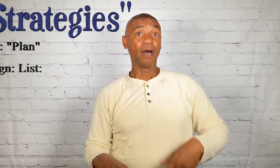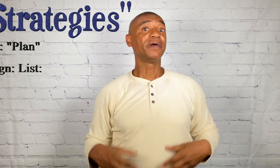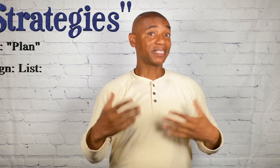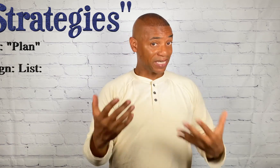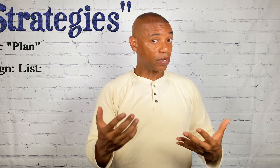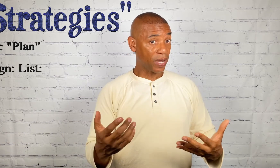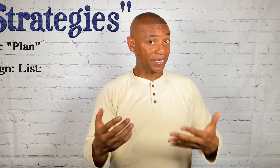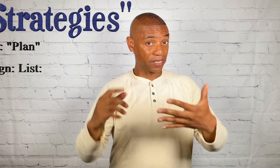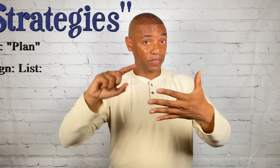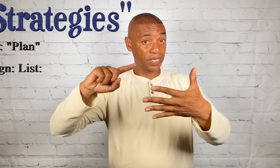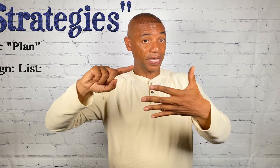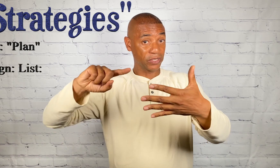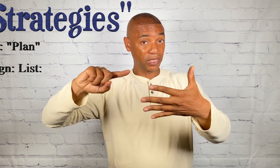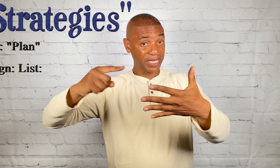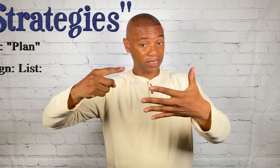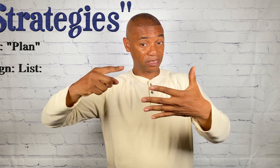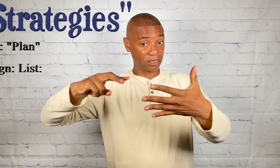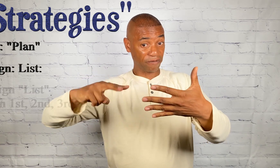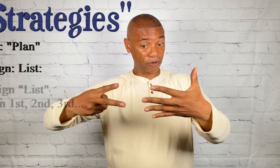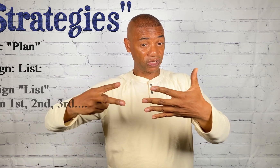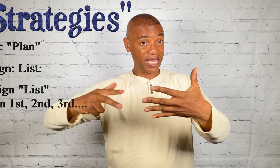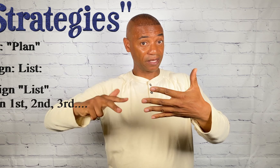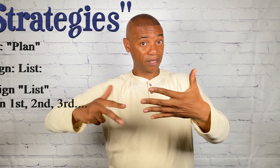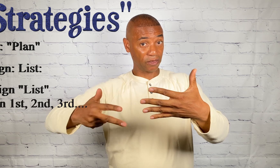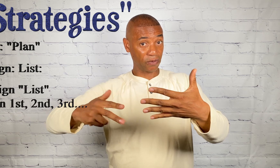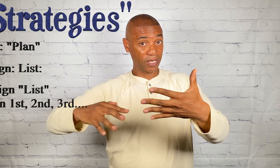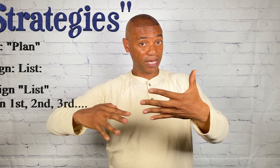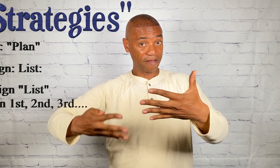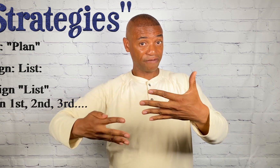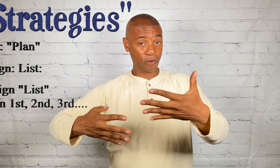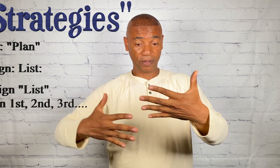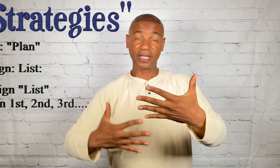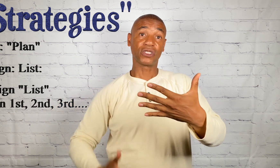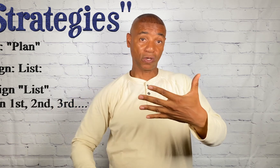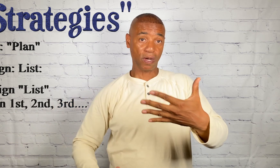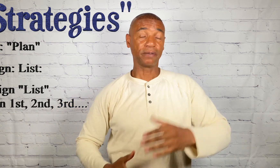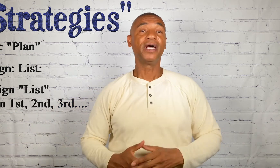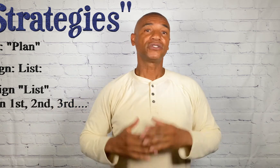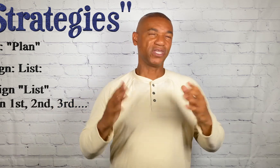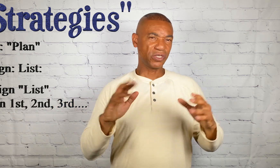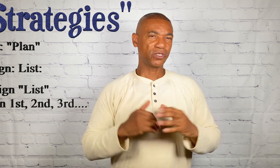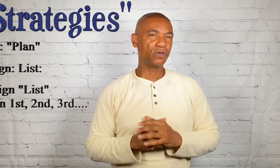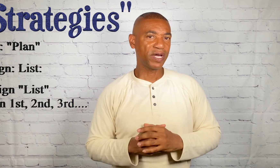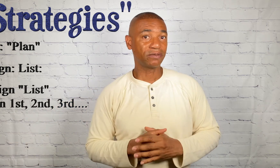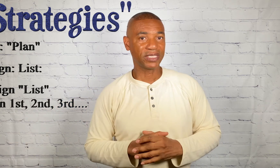But the second way I did it was, here's a list. This is the first, second, third, and fourth, and so on. So these are the 2 ways of